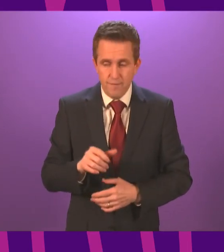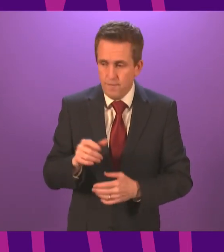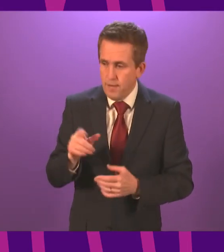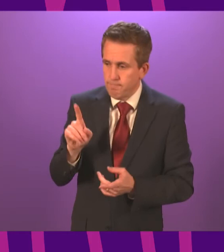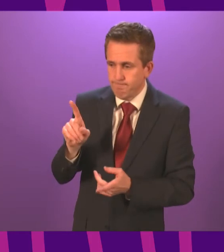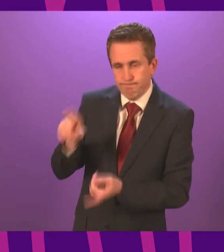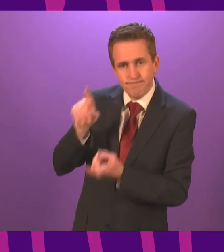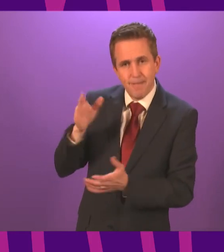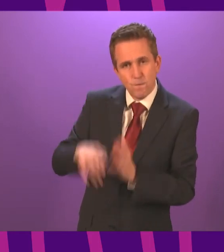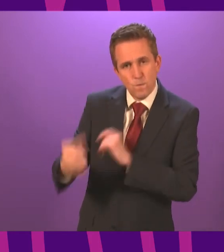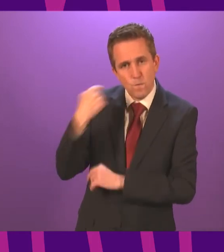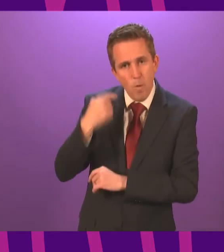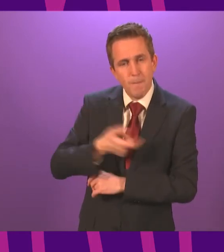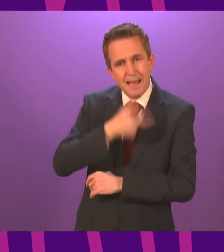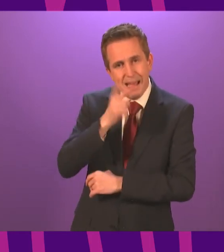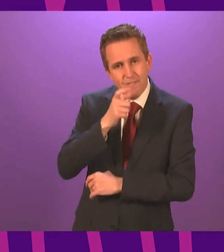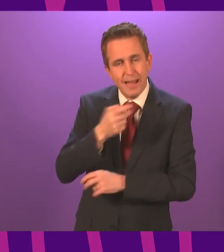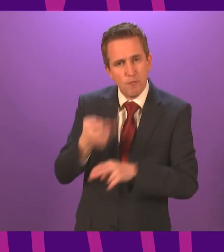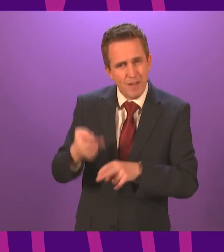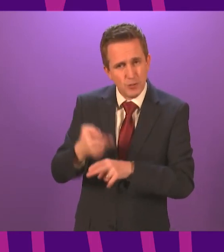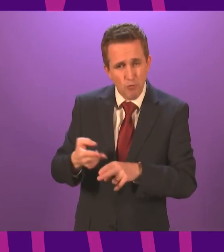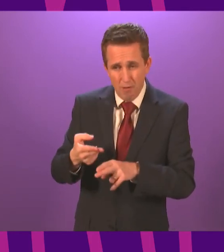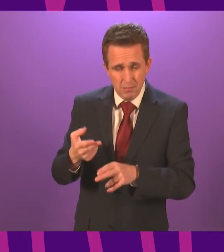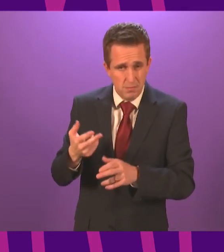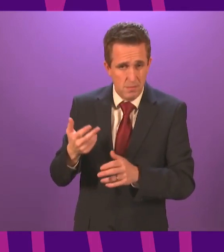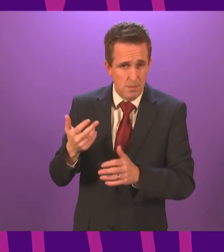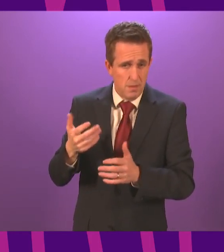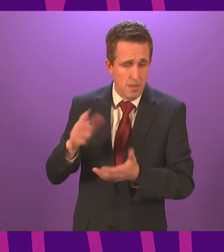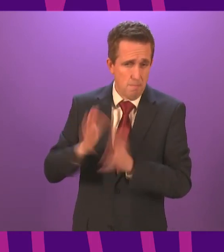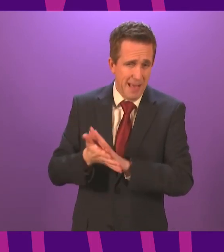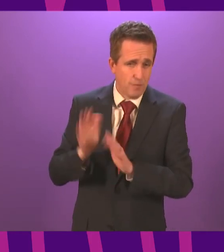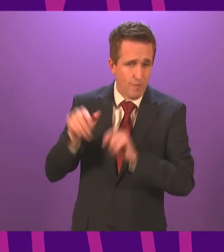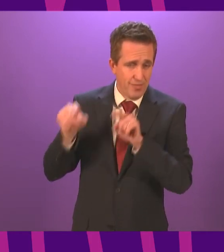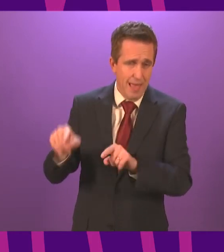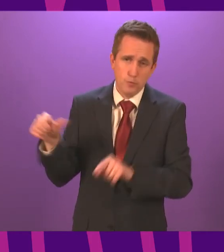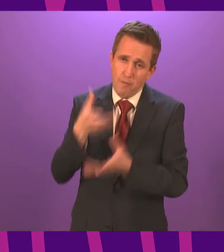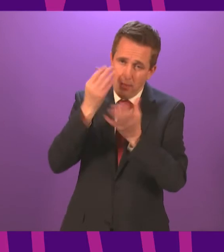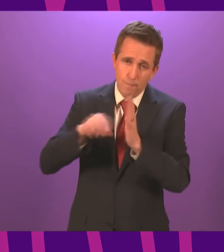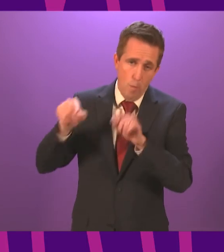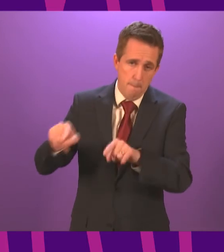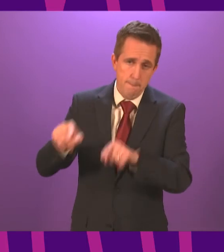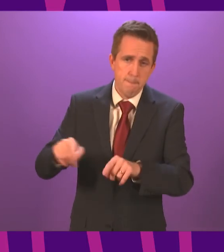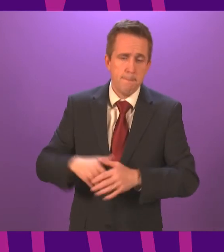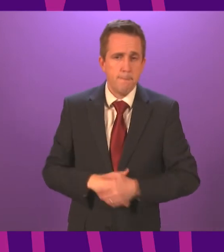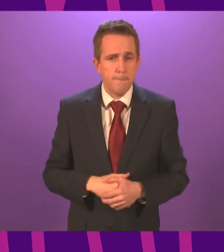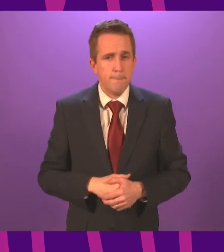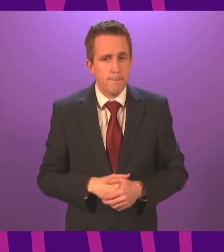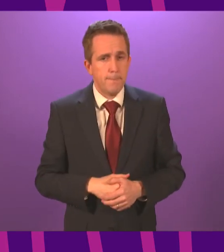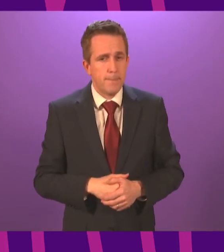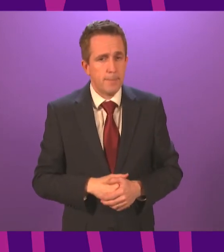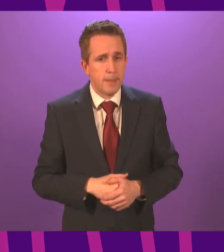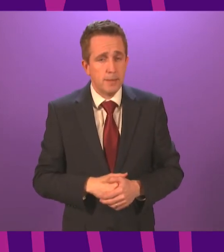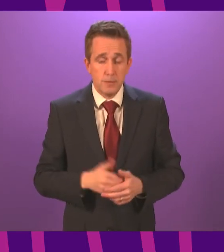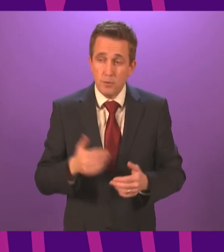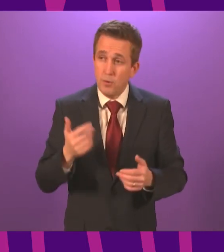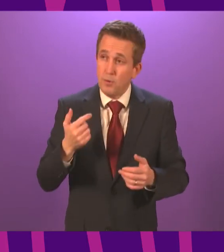was created over cafes and restaurants the last time. So, why are so many basic